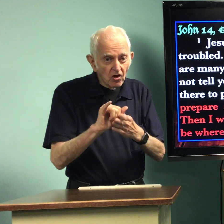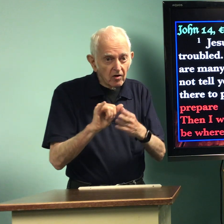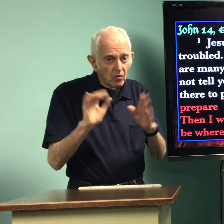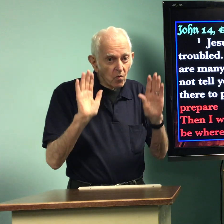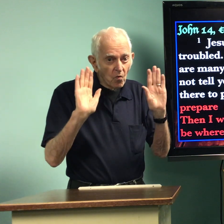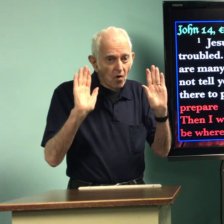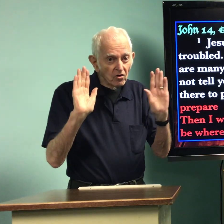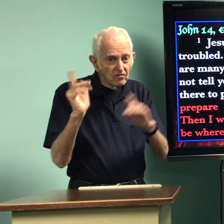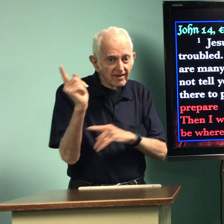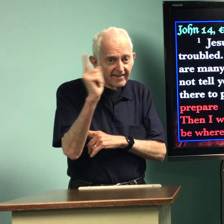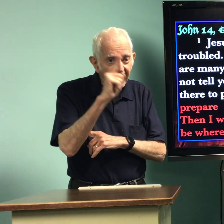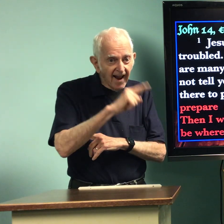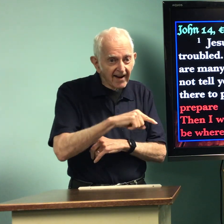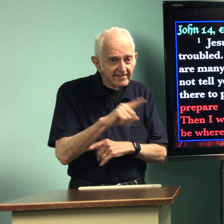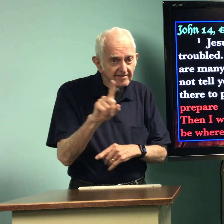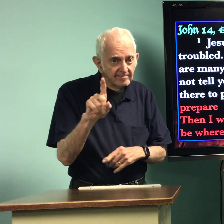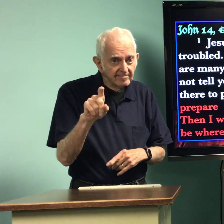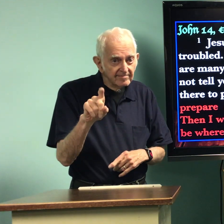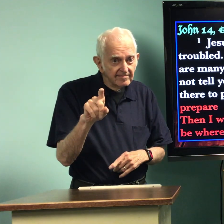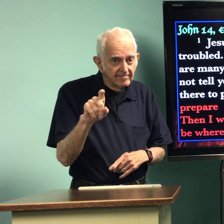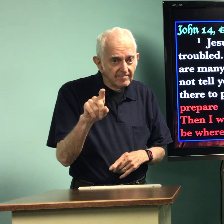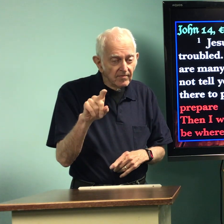for that wonderful day?